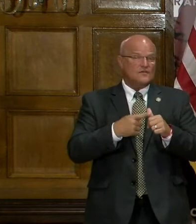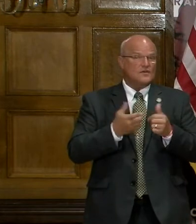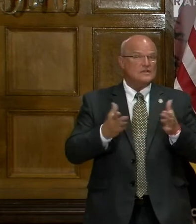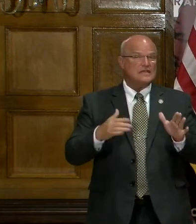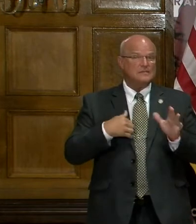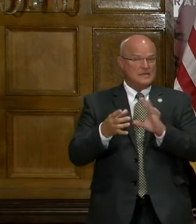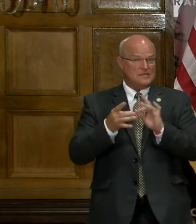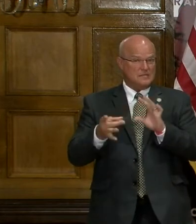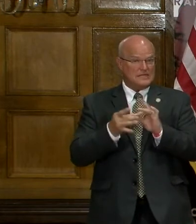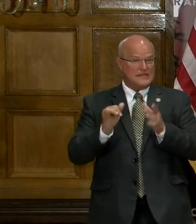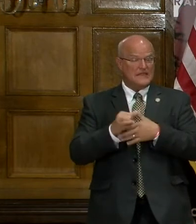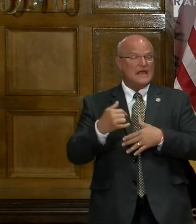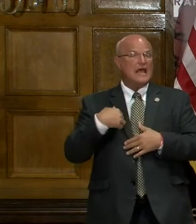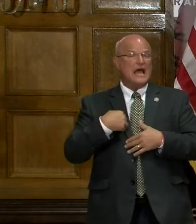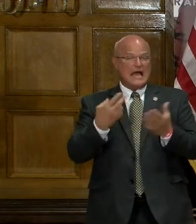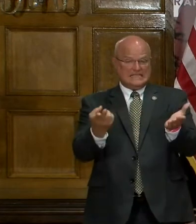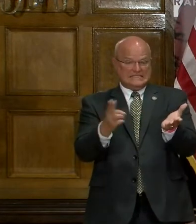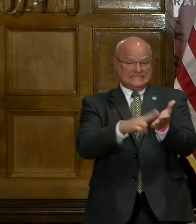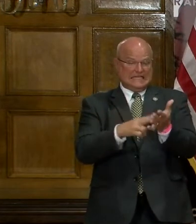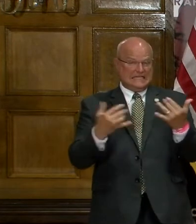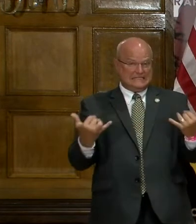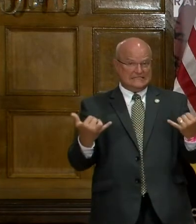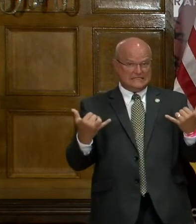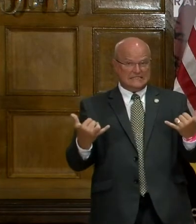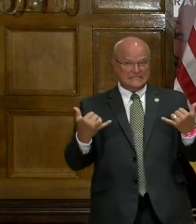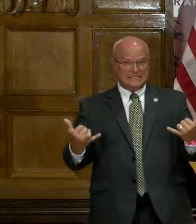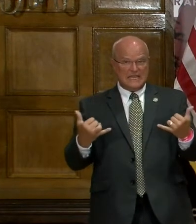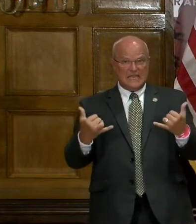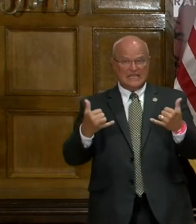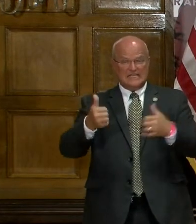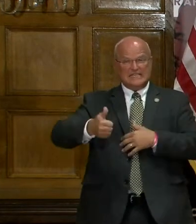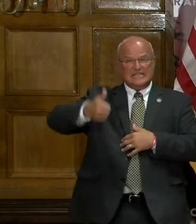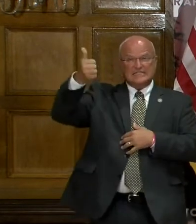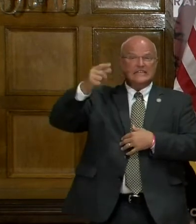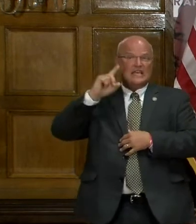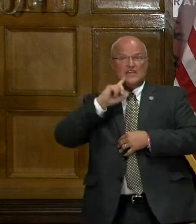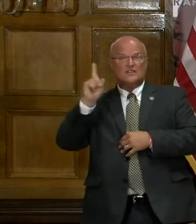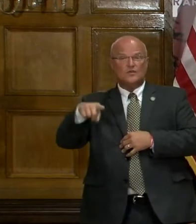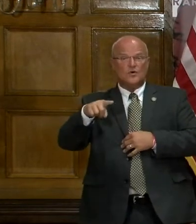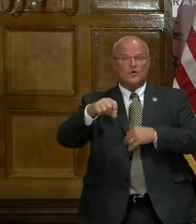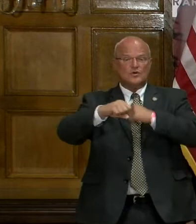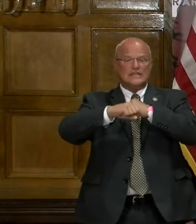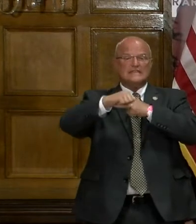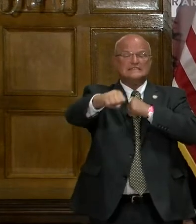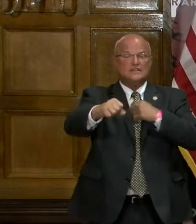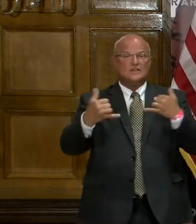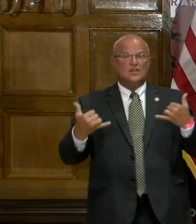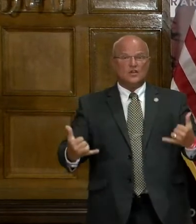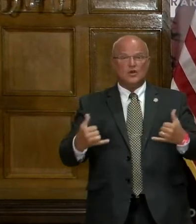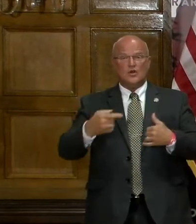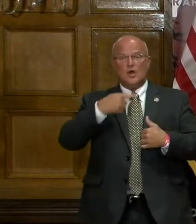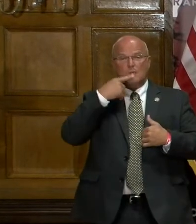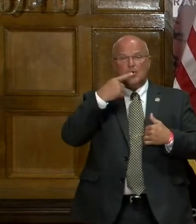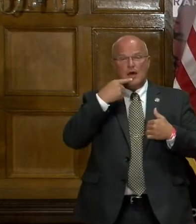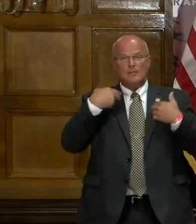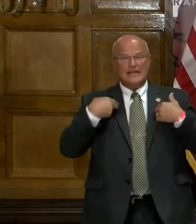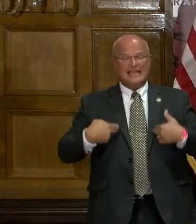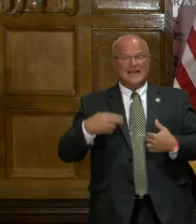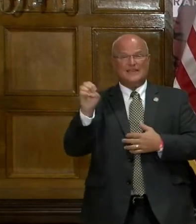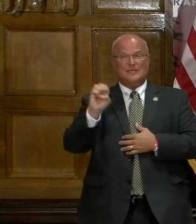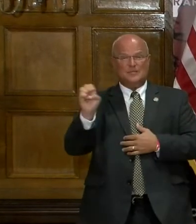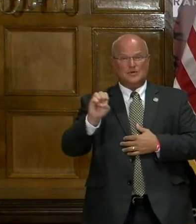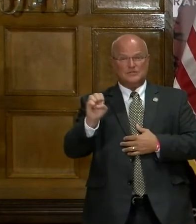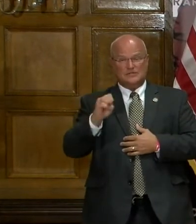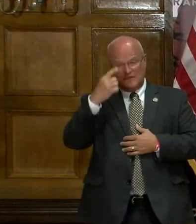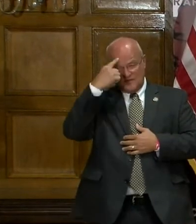me mention that I did sign today an executive order extending the current public health emergency for